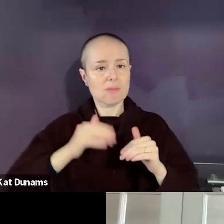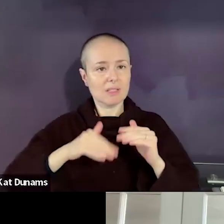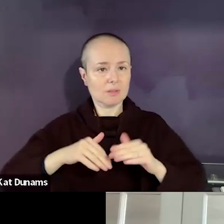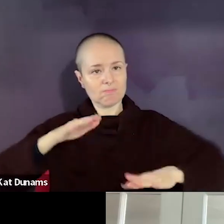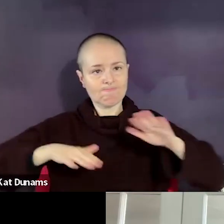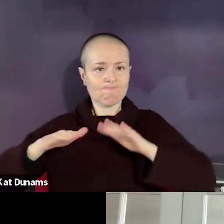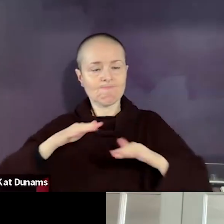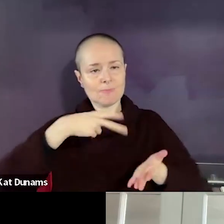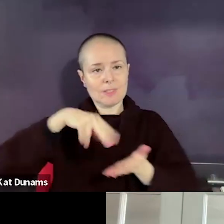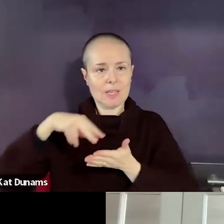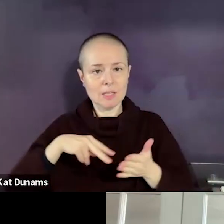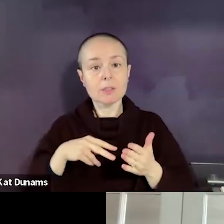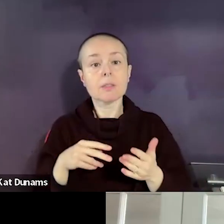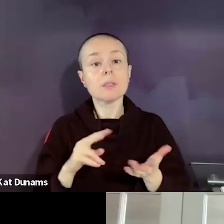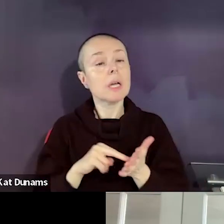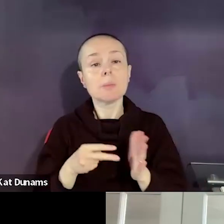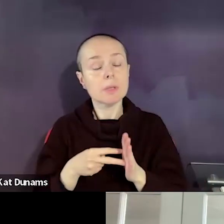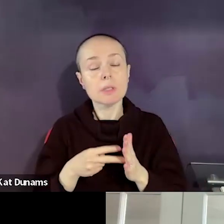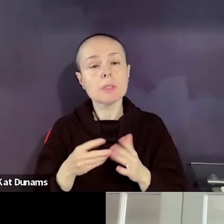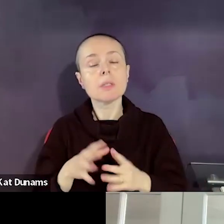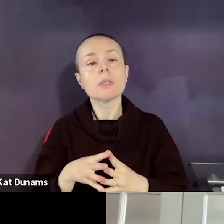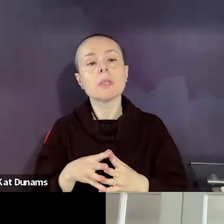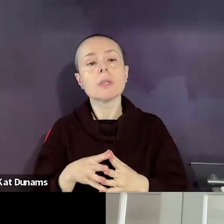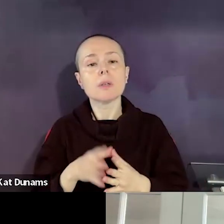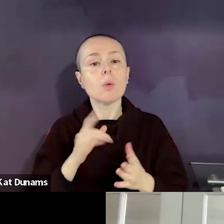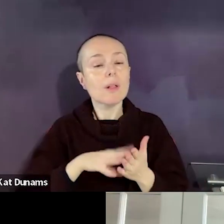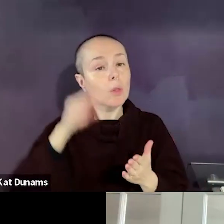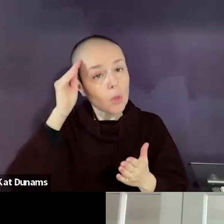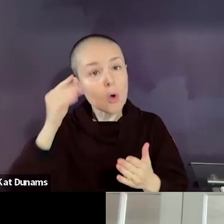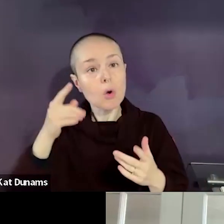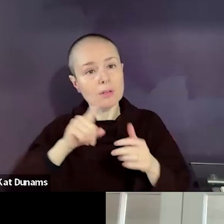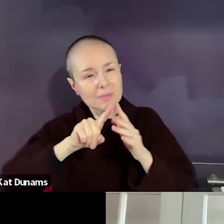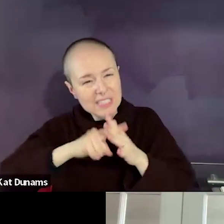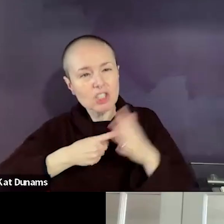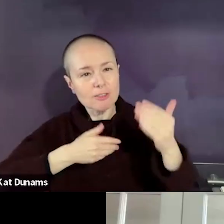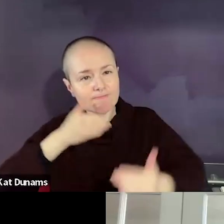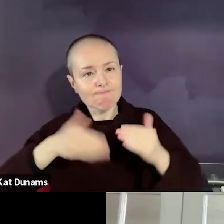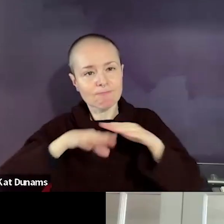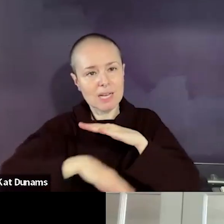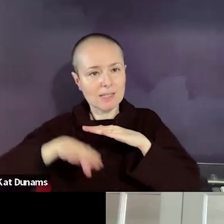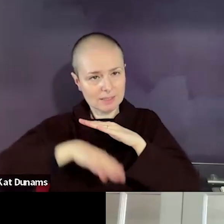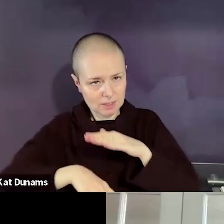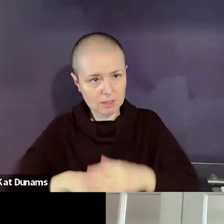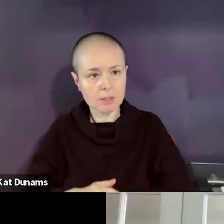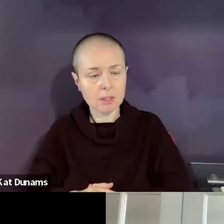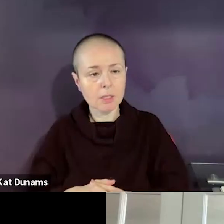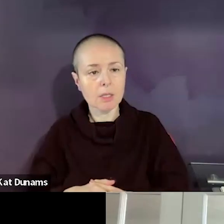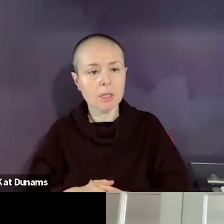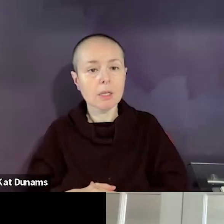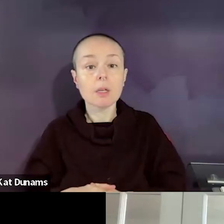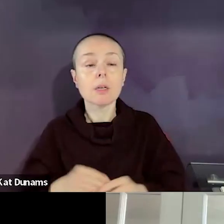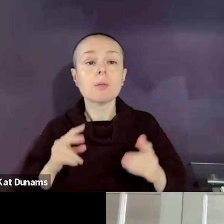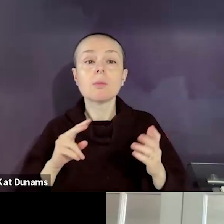They're essentially the steps which one learns during the initial phases of learning. And these are kind of